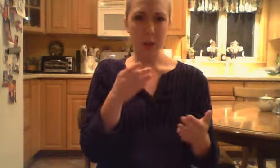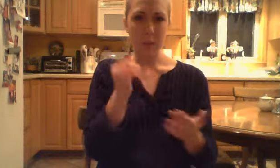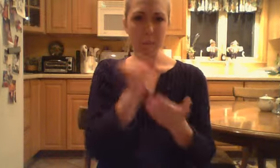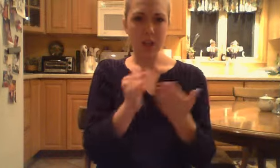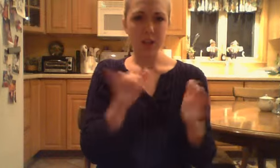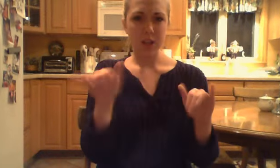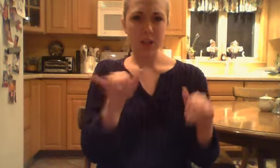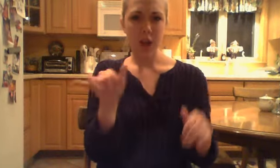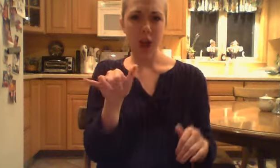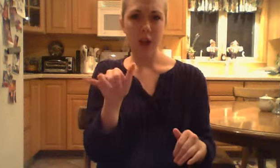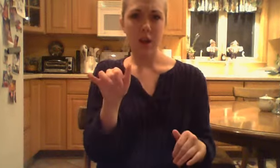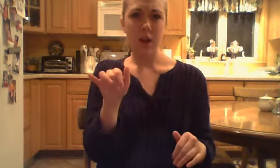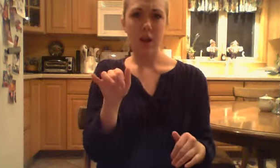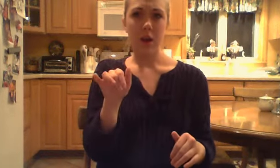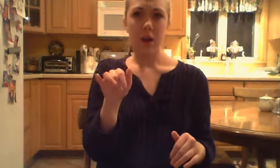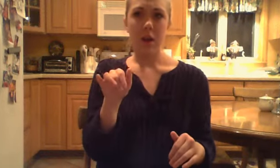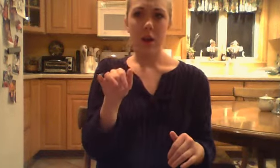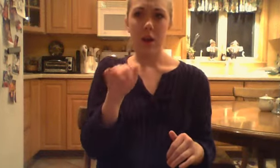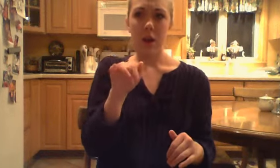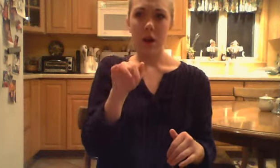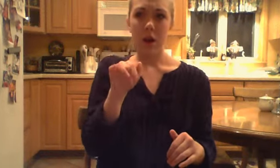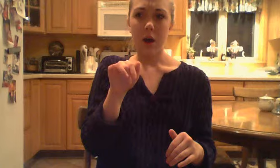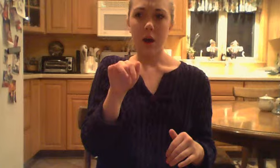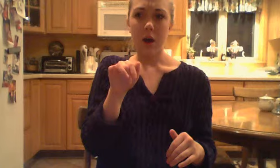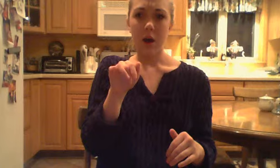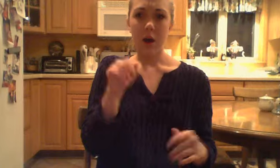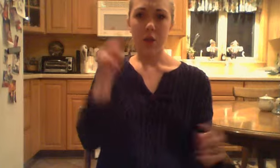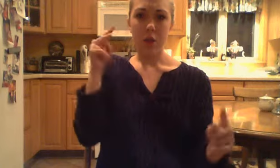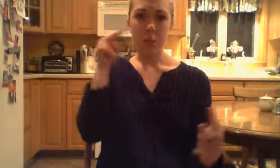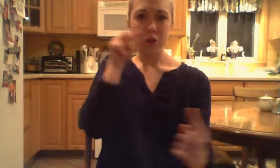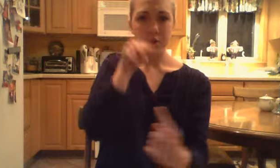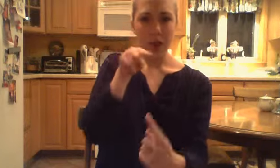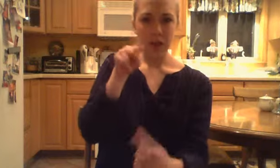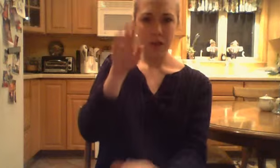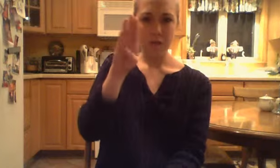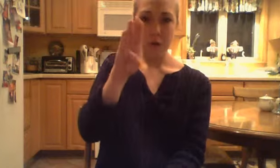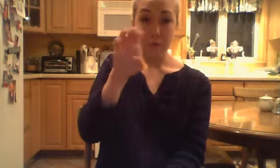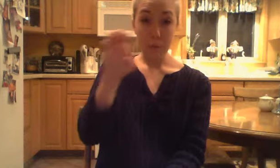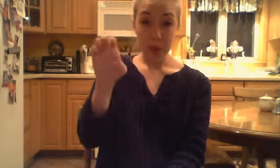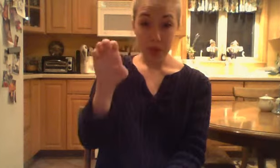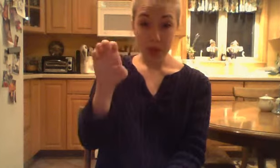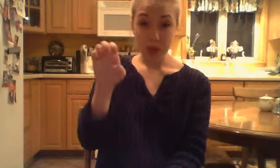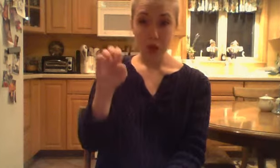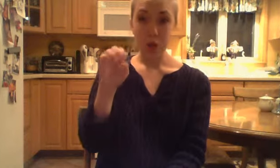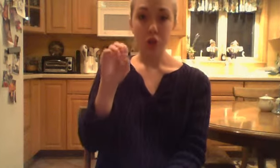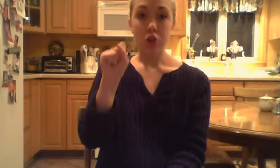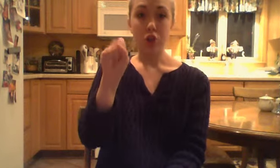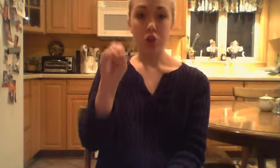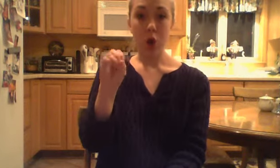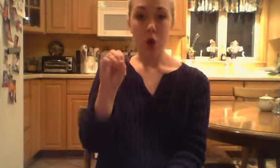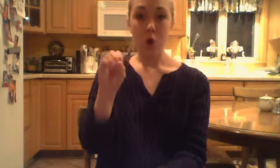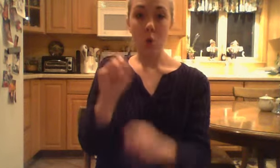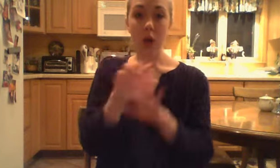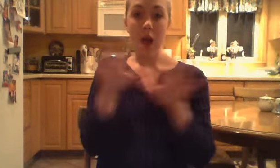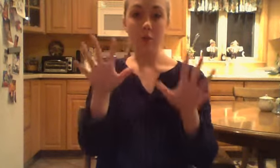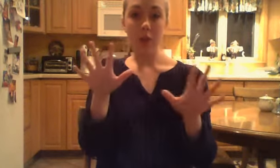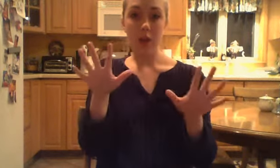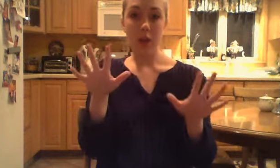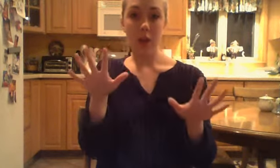the flower and everything to the bee would look giant. And that's what she would do to her flower painting. She would take